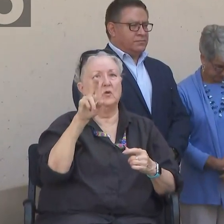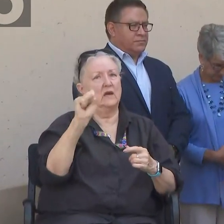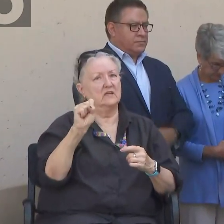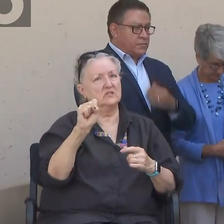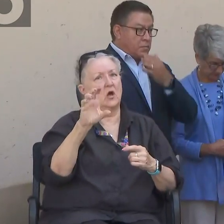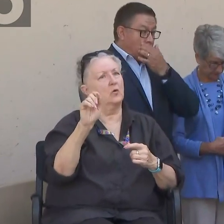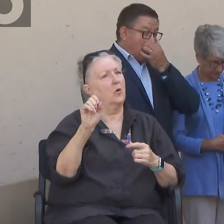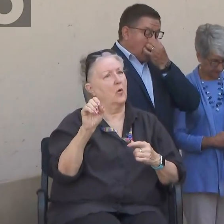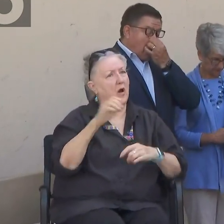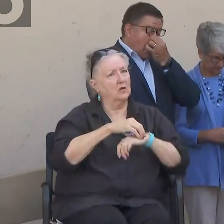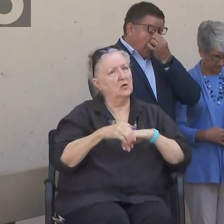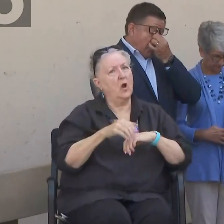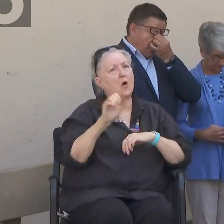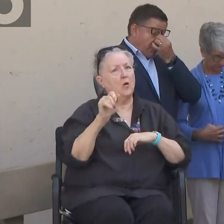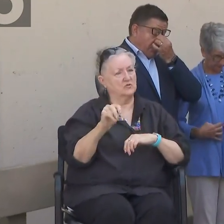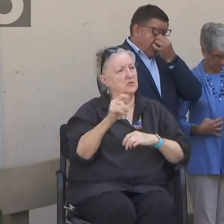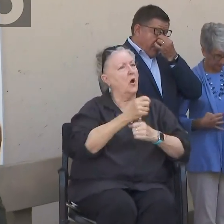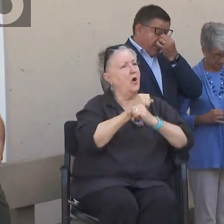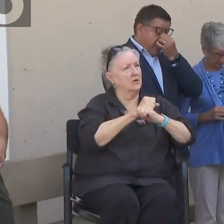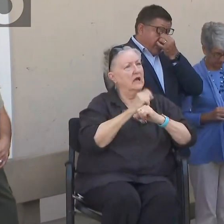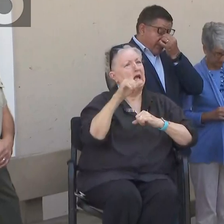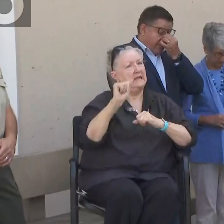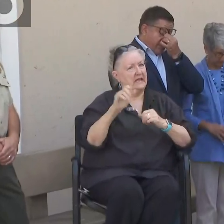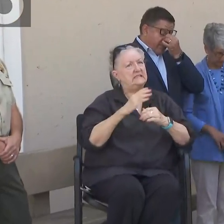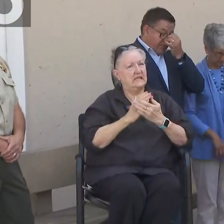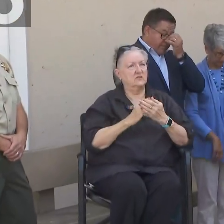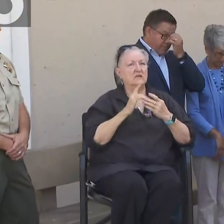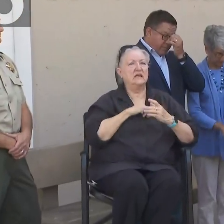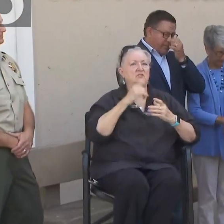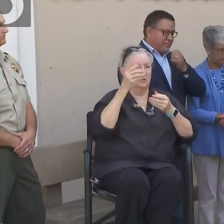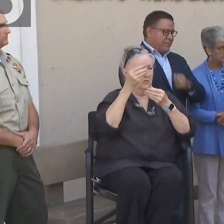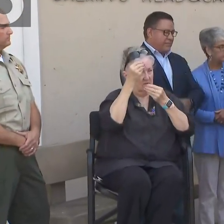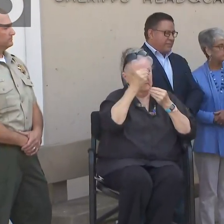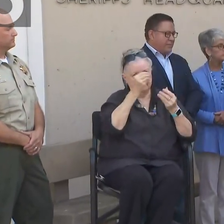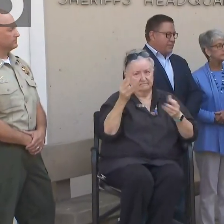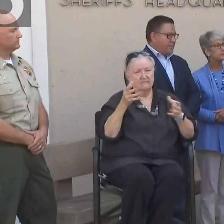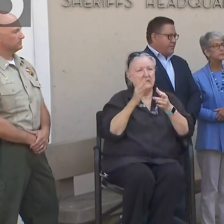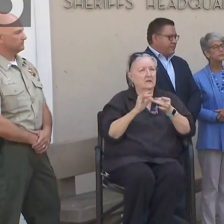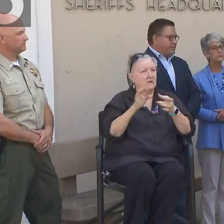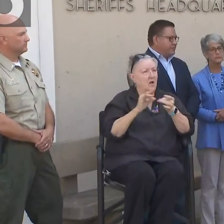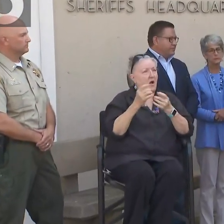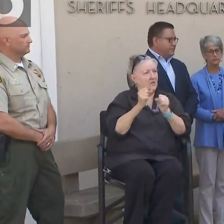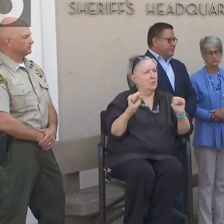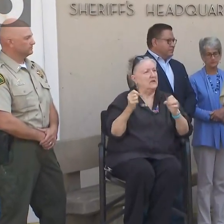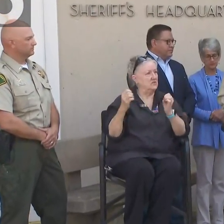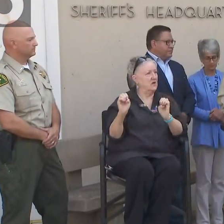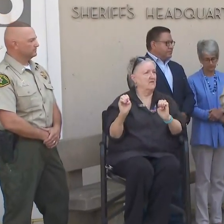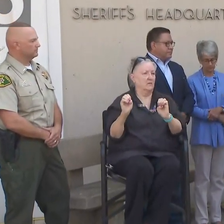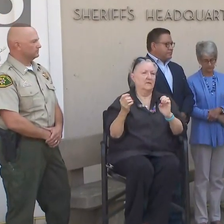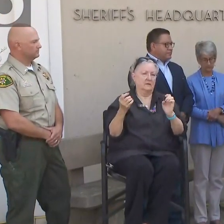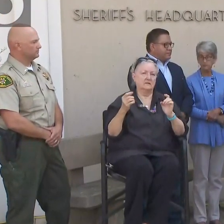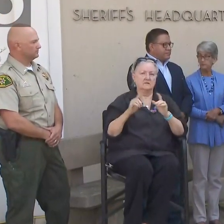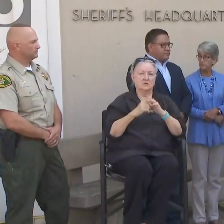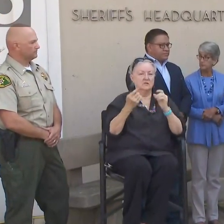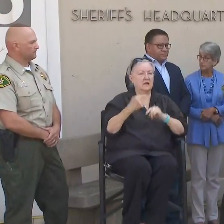Los Angeles sector, and she will give you a briefing on the rescue effort that was undertaken this